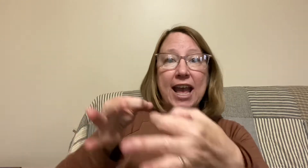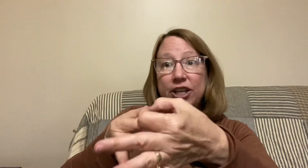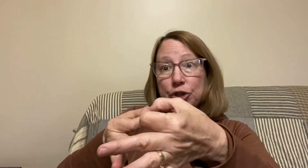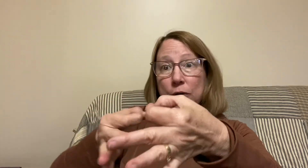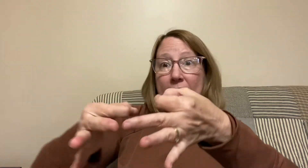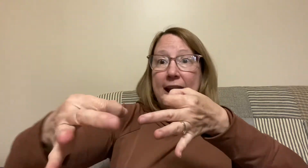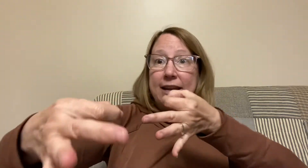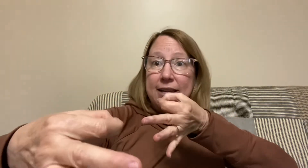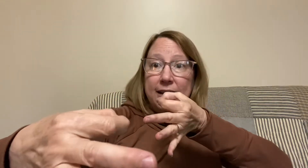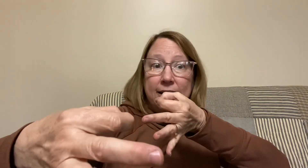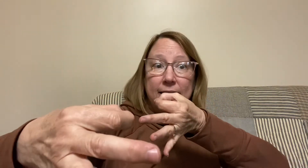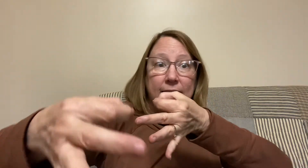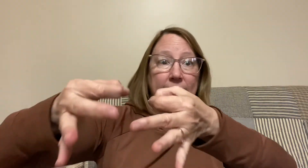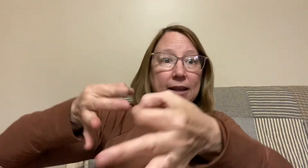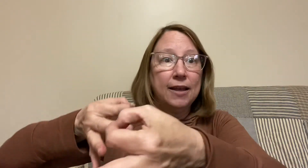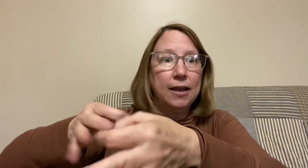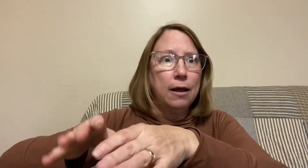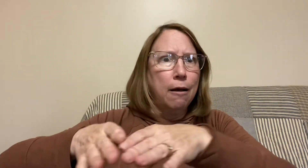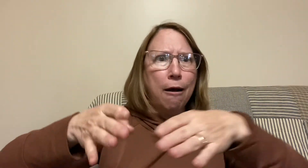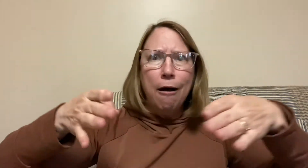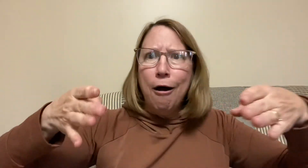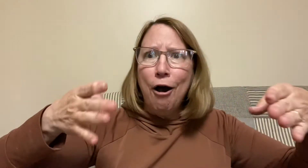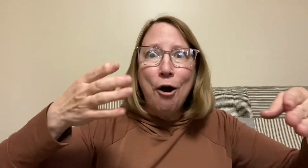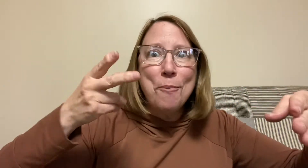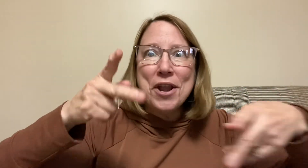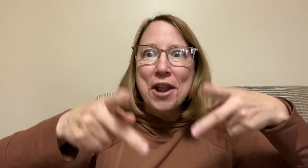The ties of feudalism